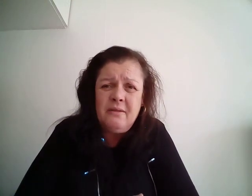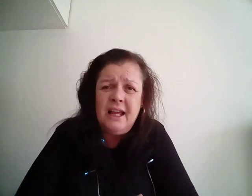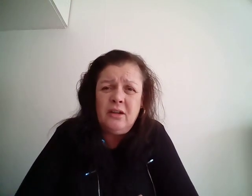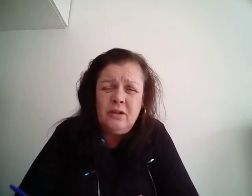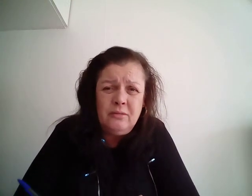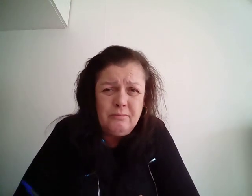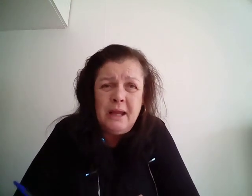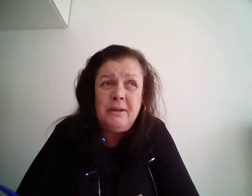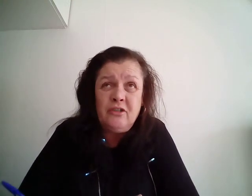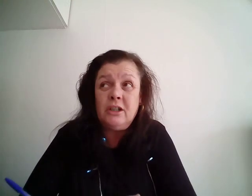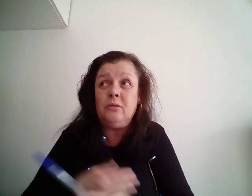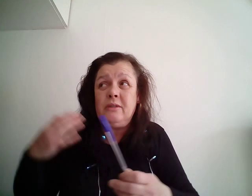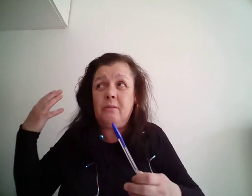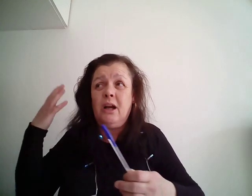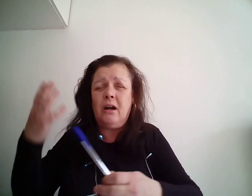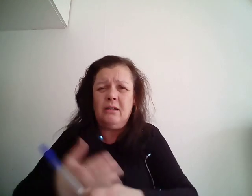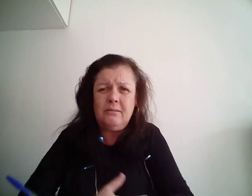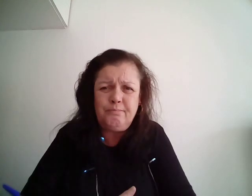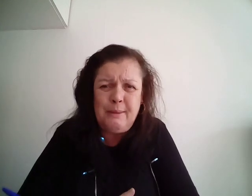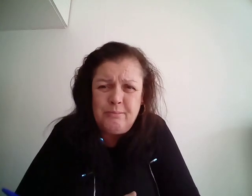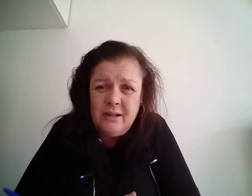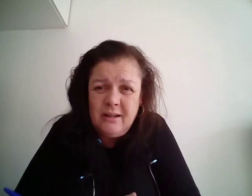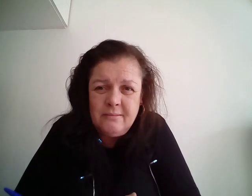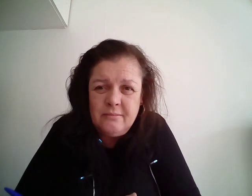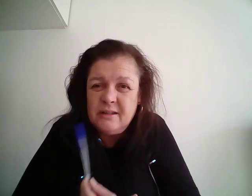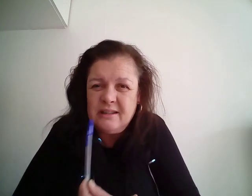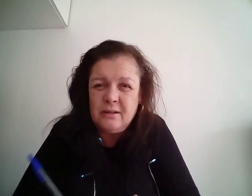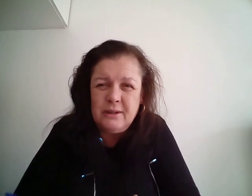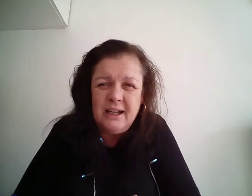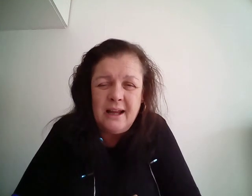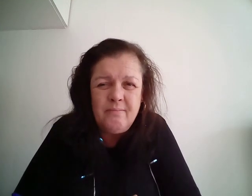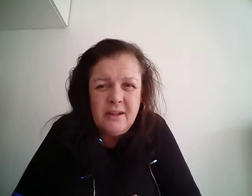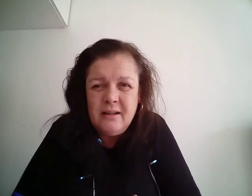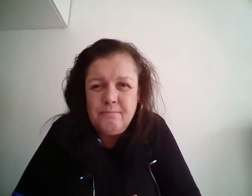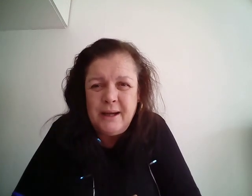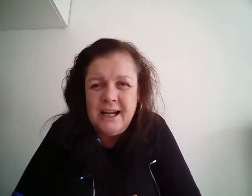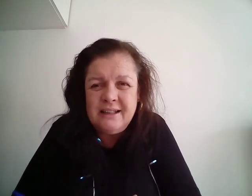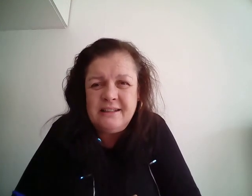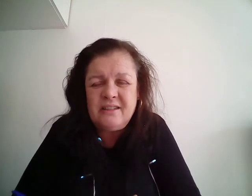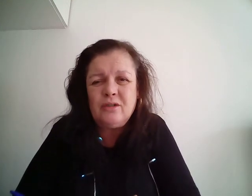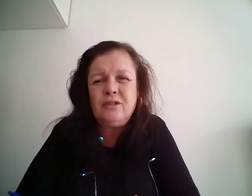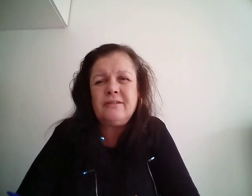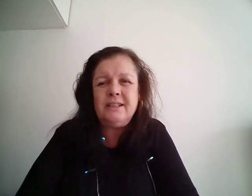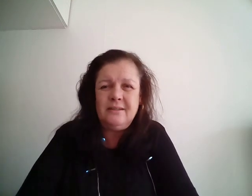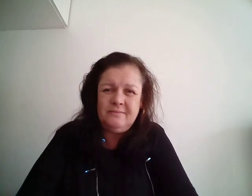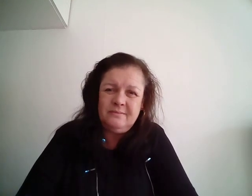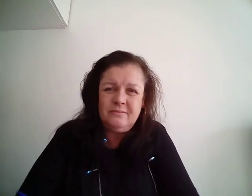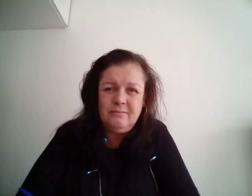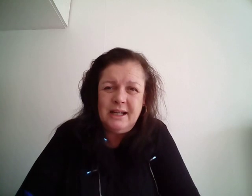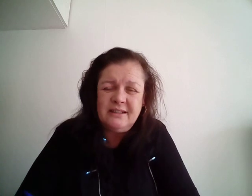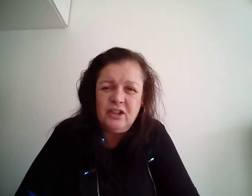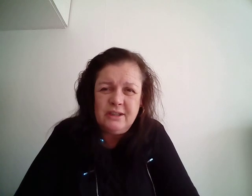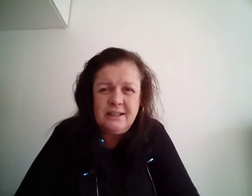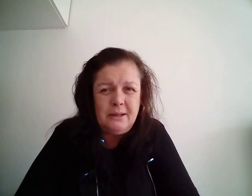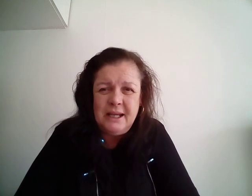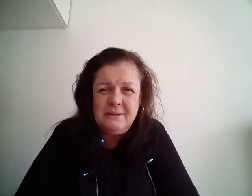there who maybe do, there we are, but stumbling again, by this story, my delicious little babies,